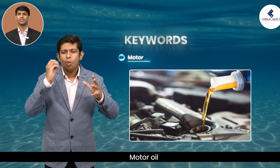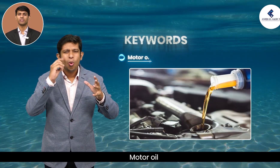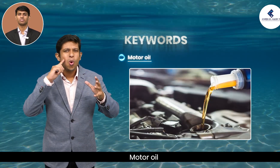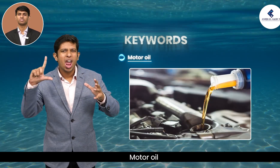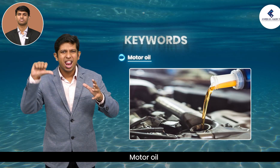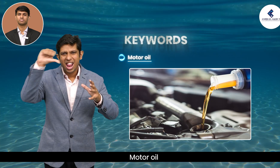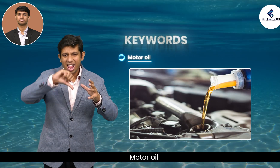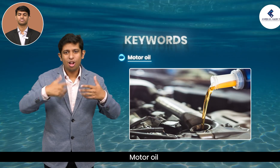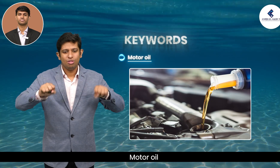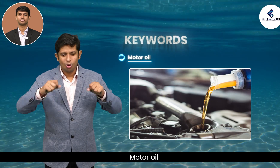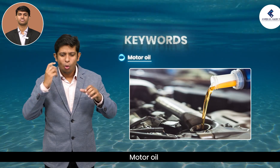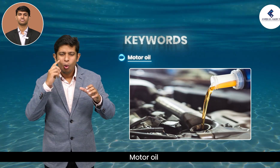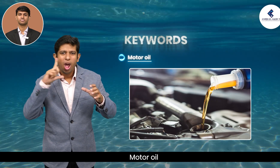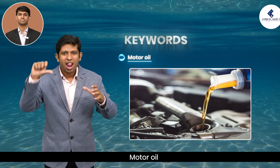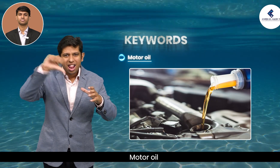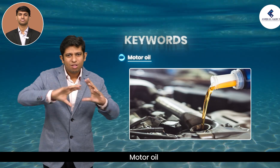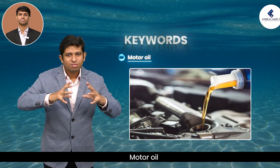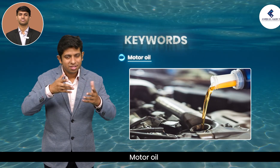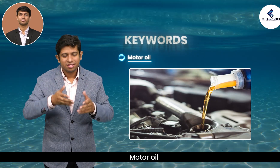motor oil,